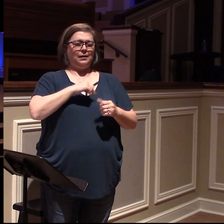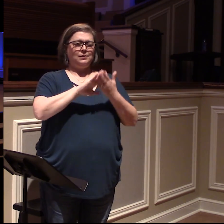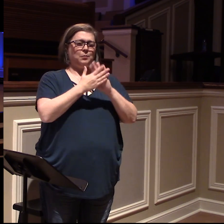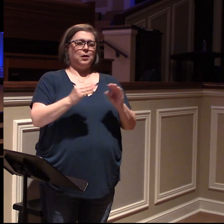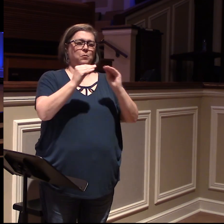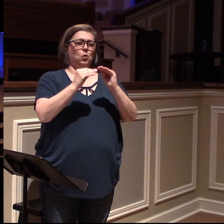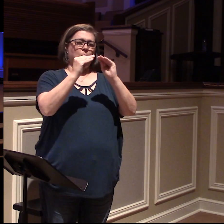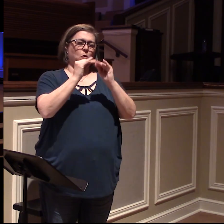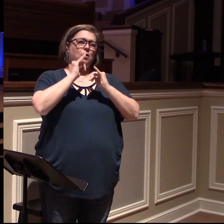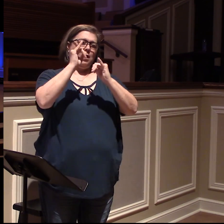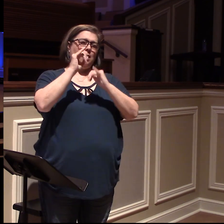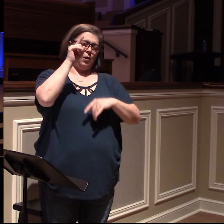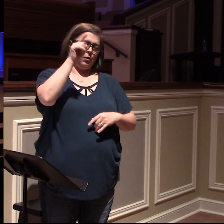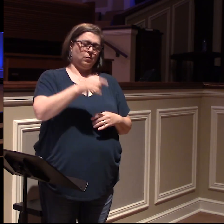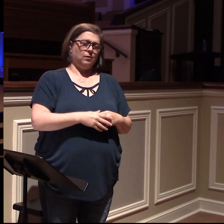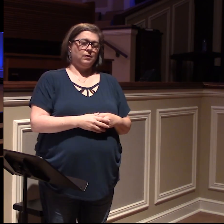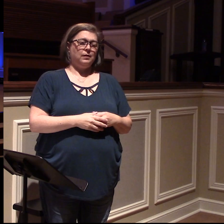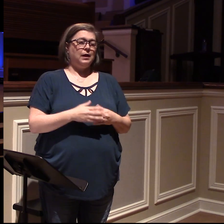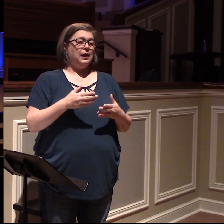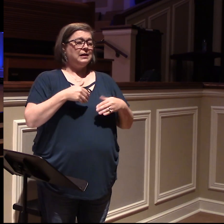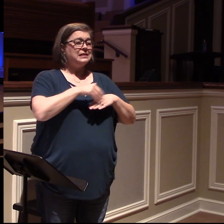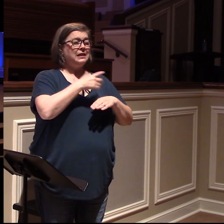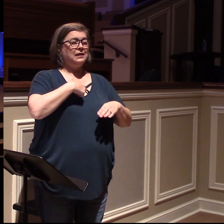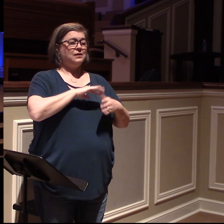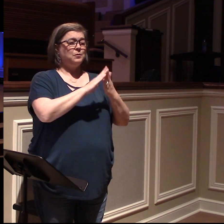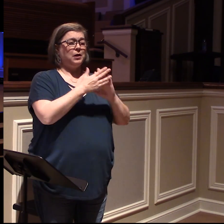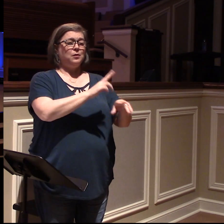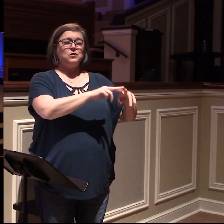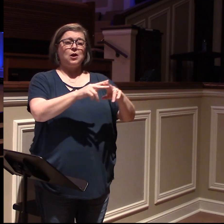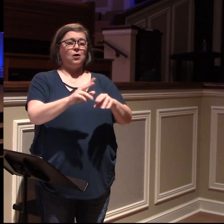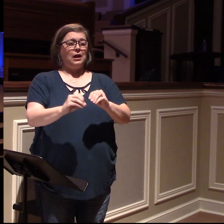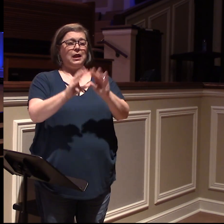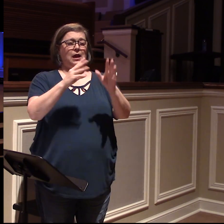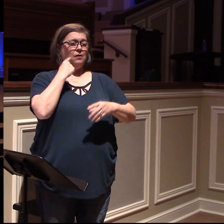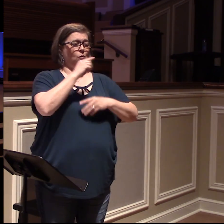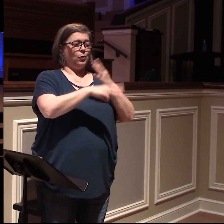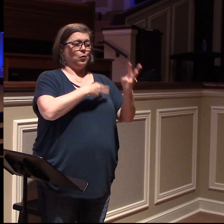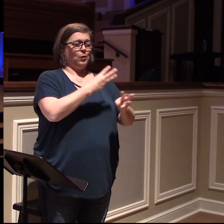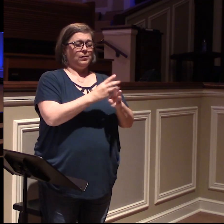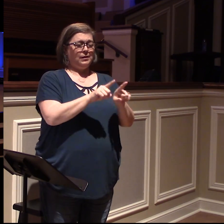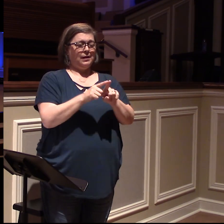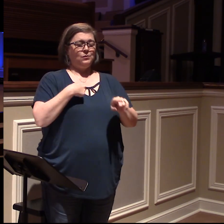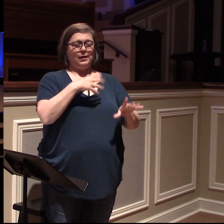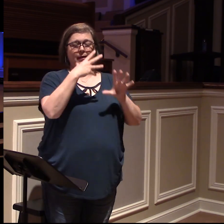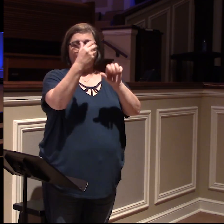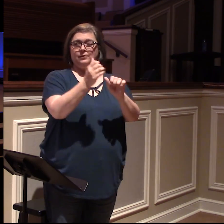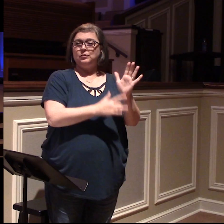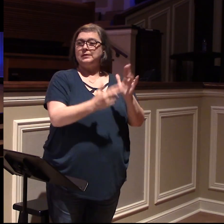love you. Send us now from this place to be salt and light in our world. In Jesus' name, amen. Amen. You're dismissed.